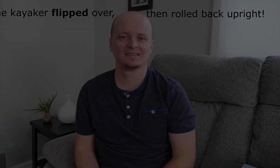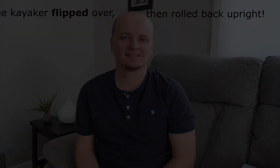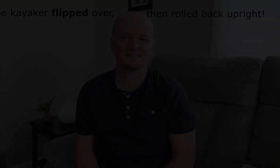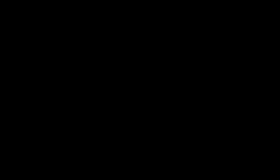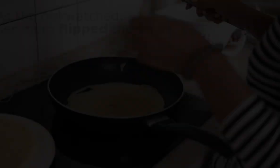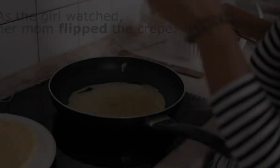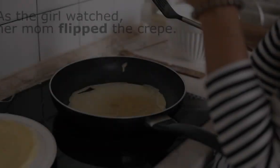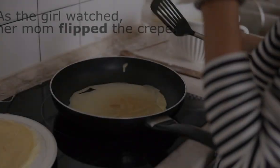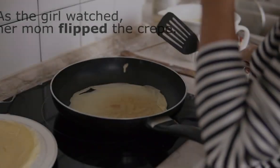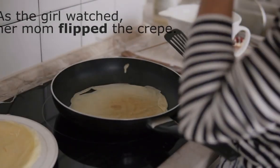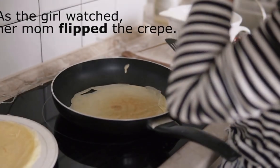successfully.